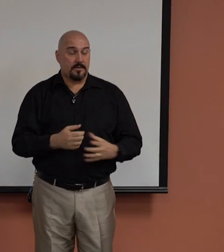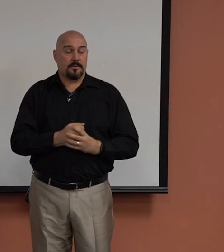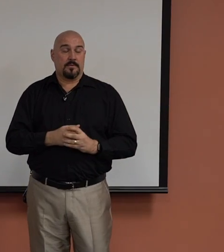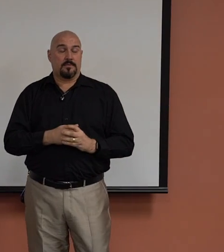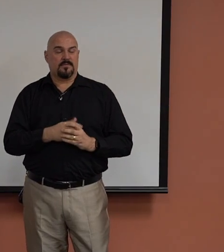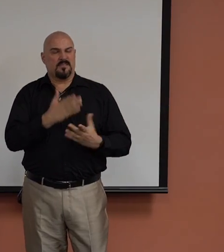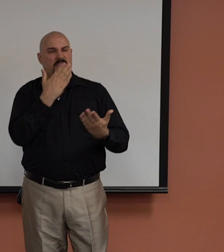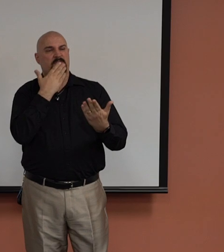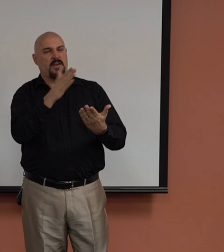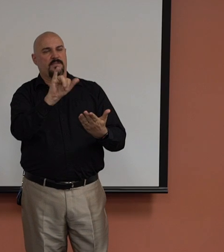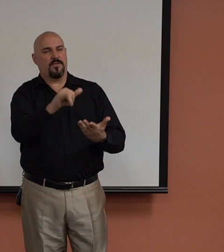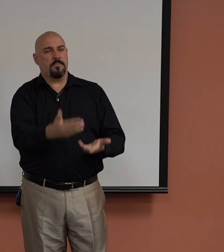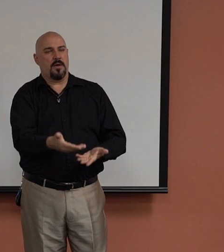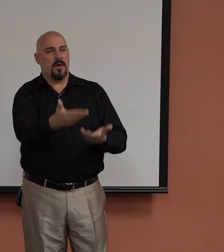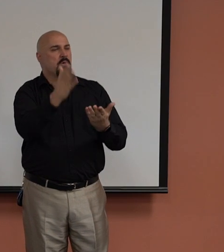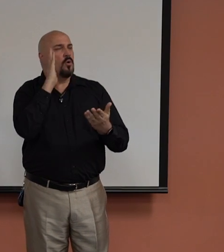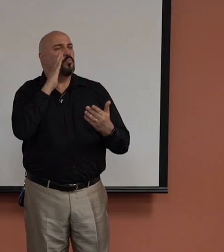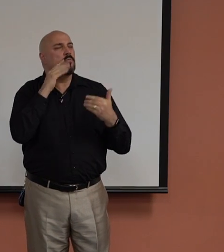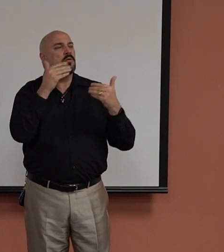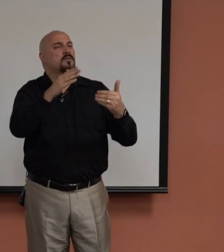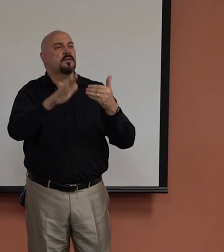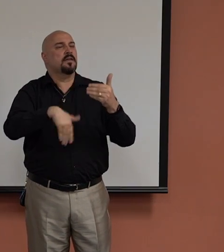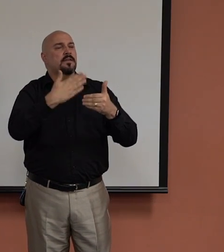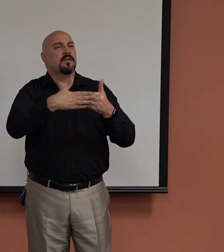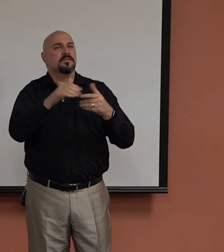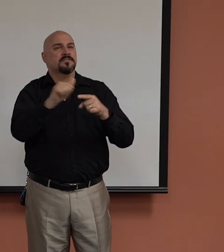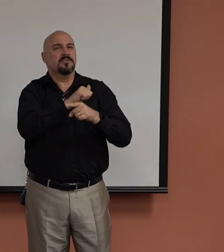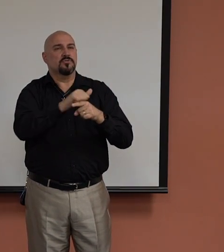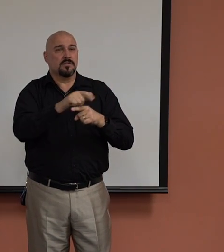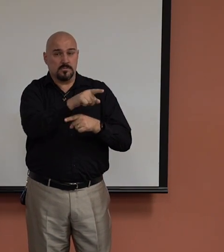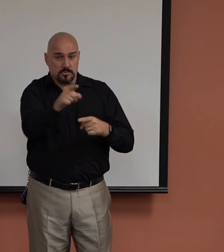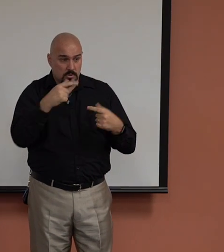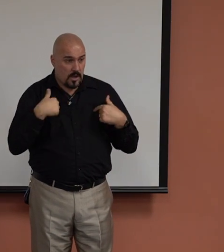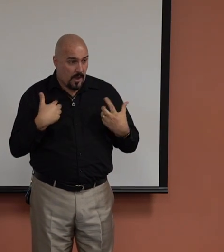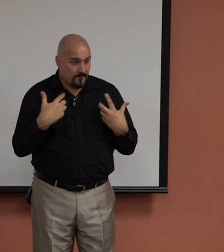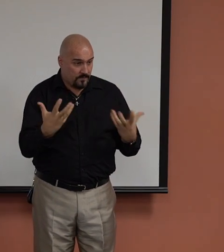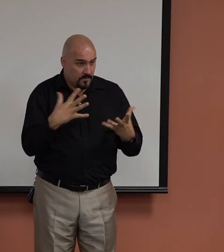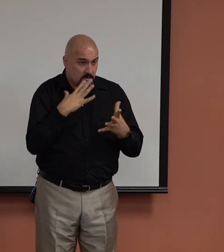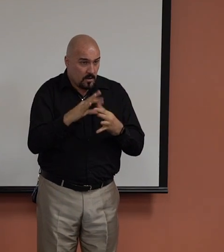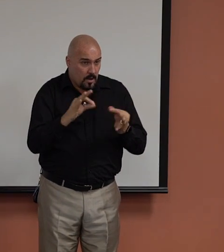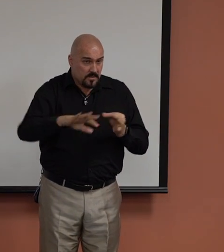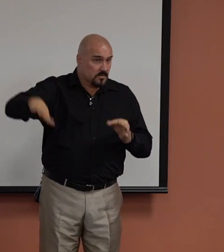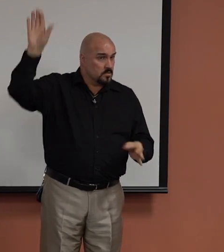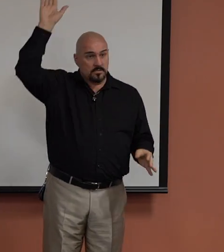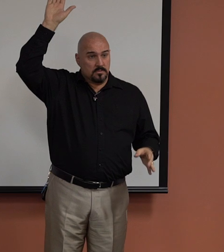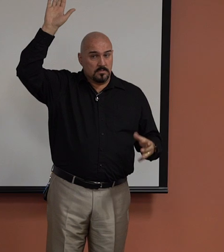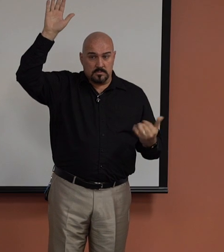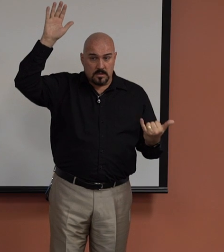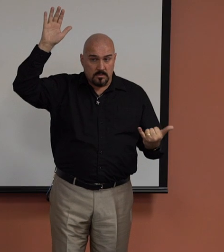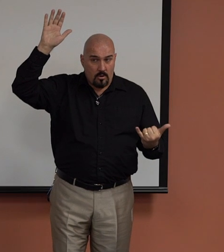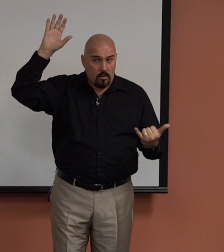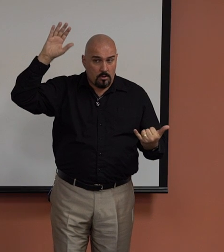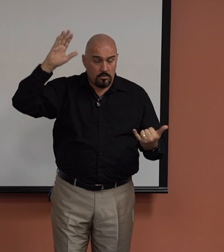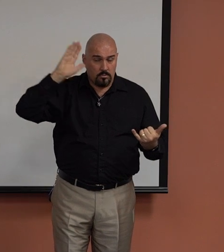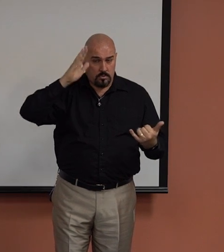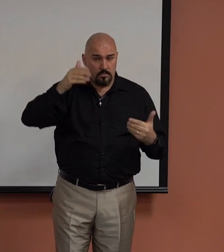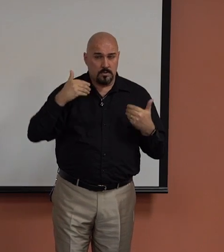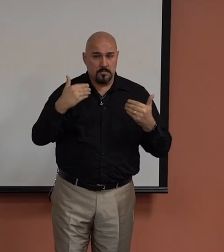thing that somebody has a burning comment that they'd like to make of an experience that they'd like to share before we move on?